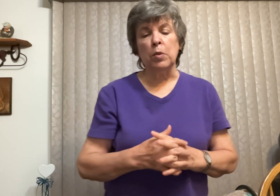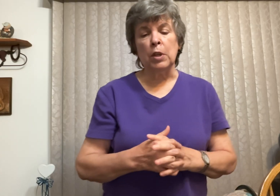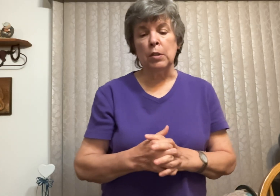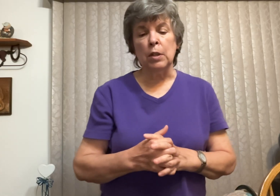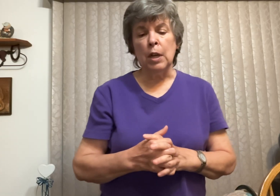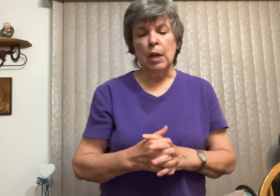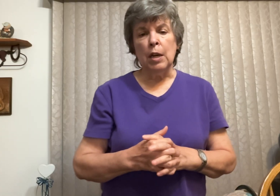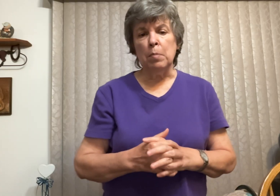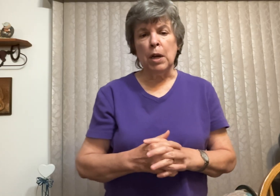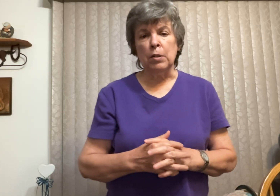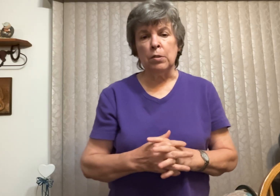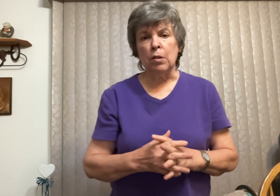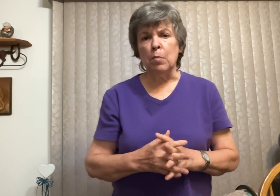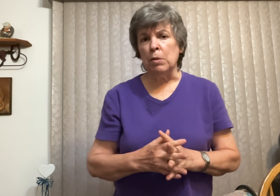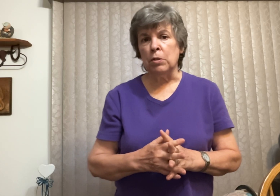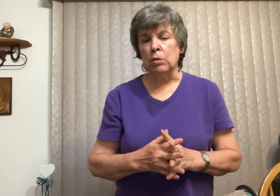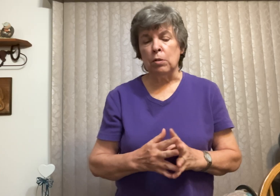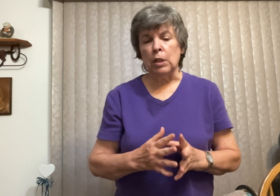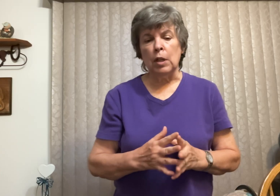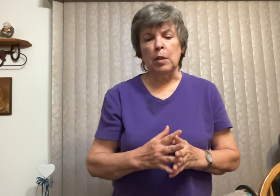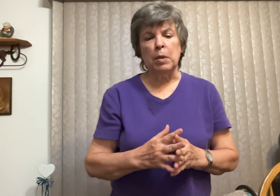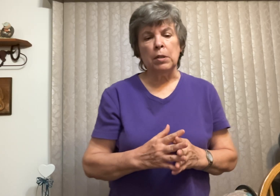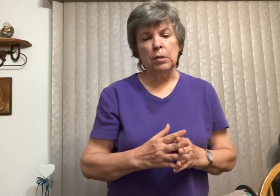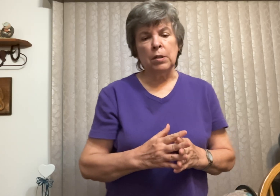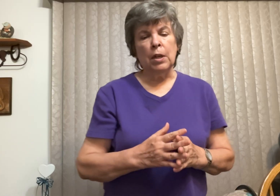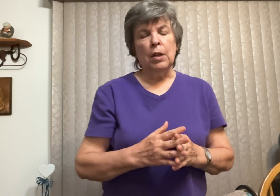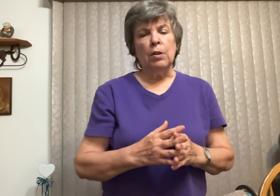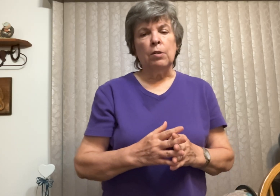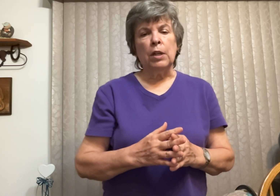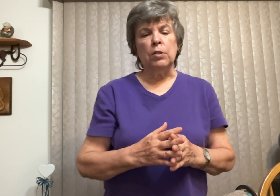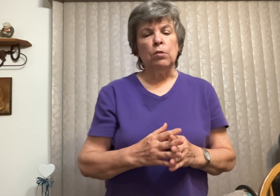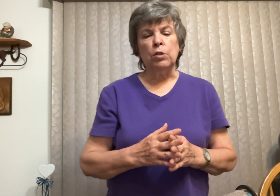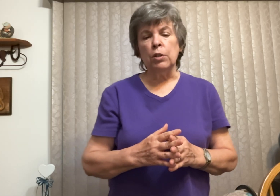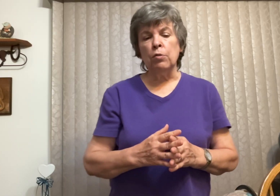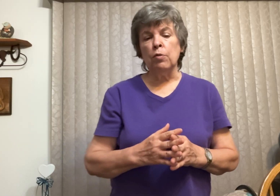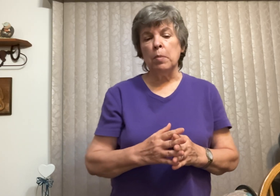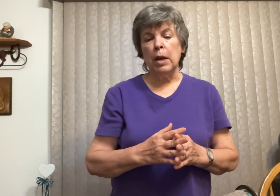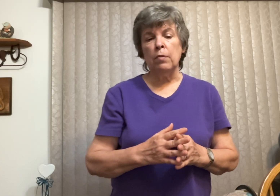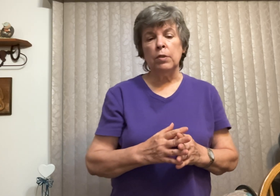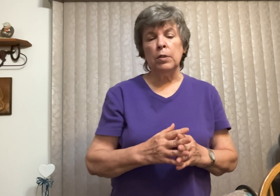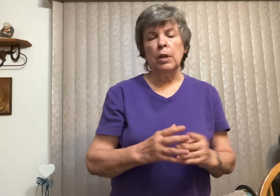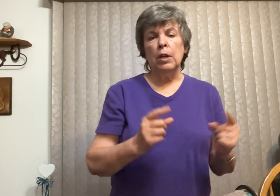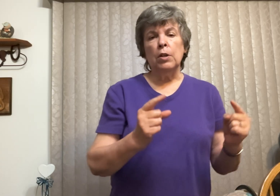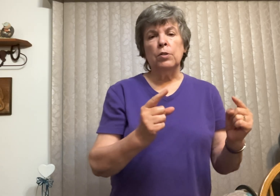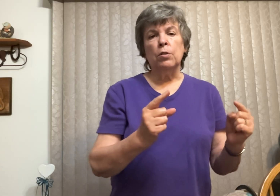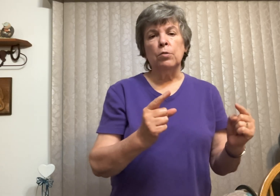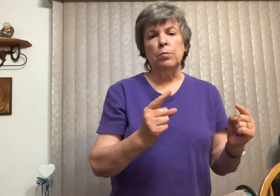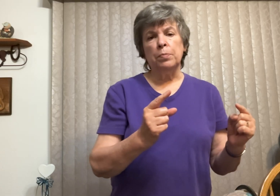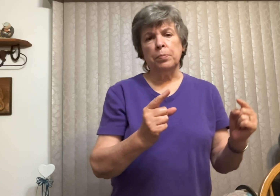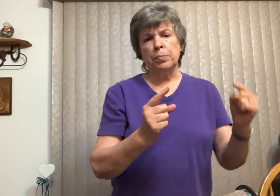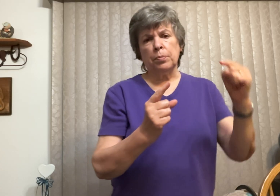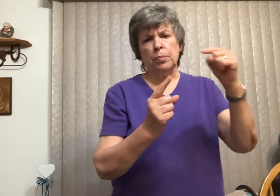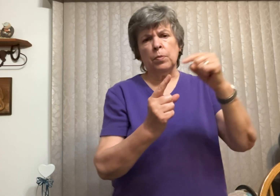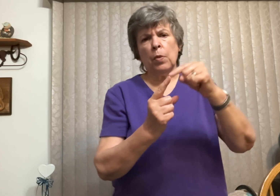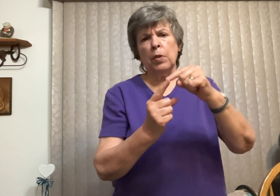things, and mine is almost certainly not the best. Okay, so till from heaven. So this